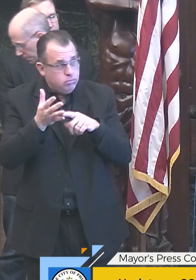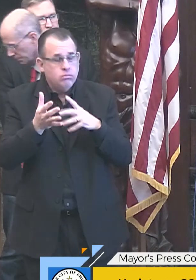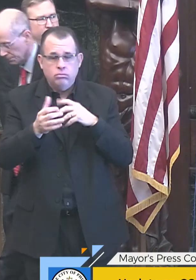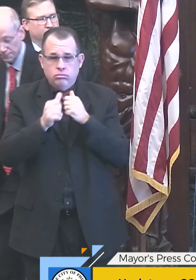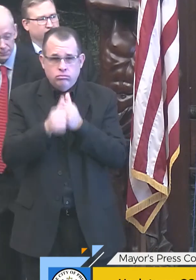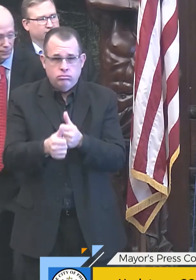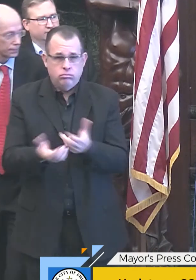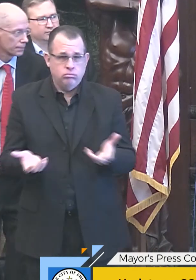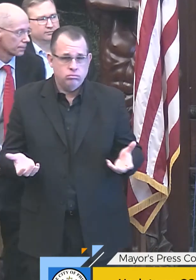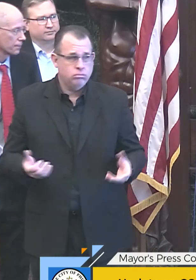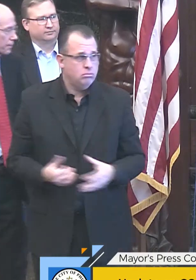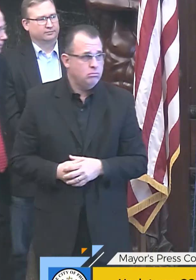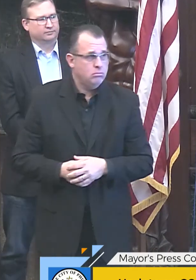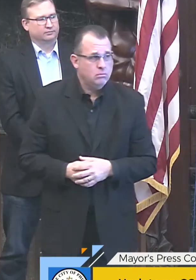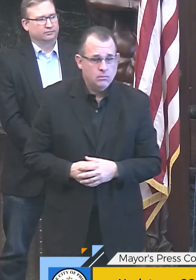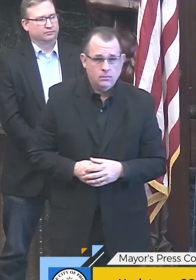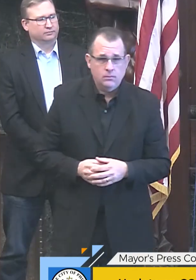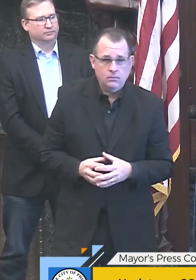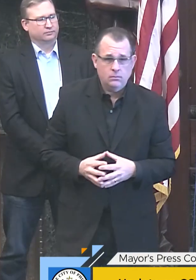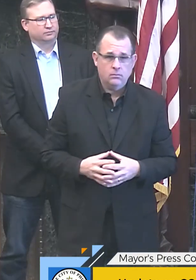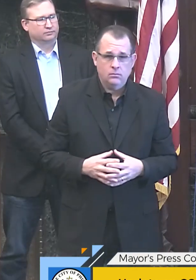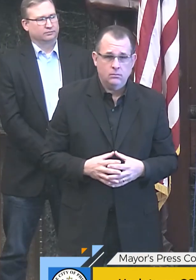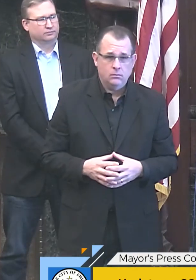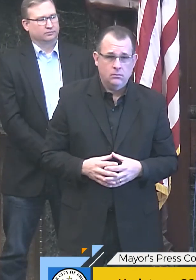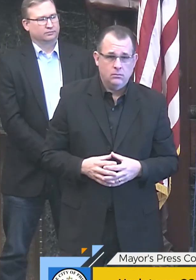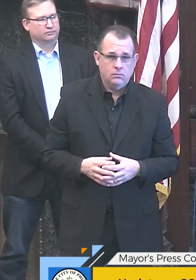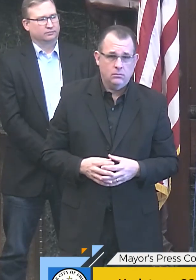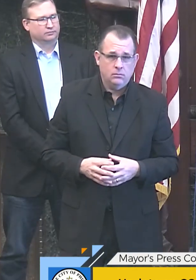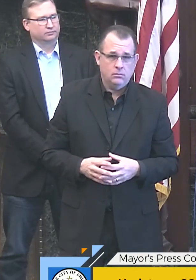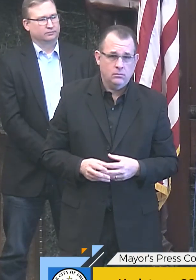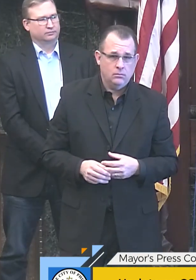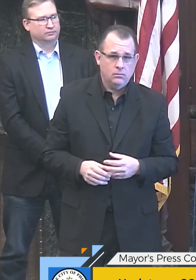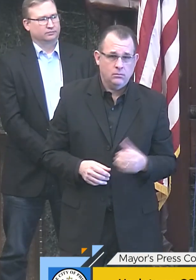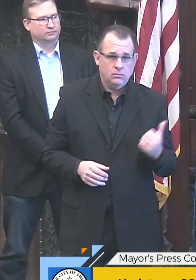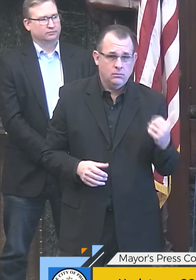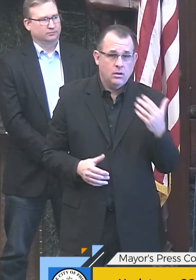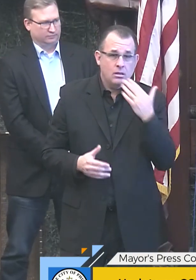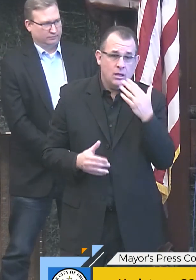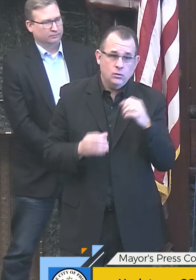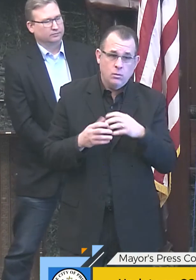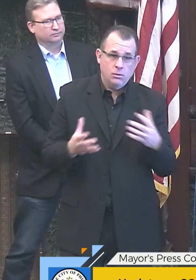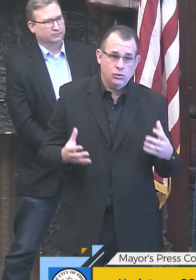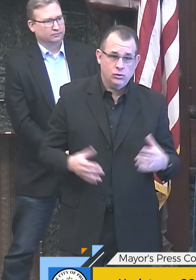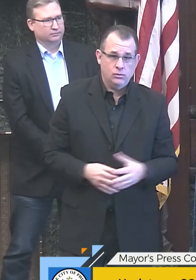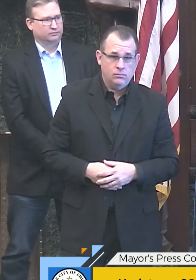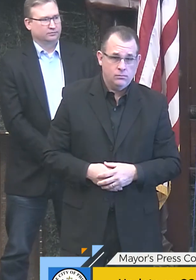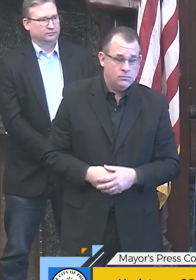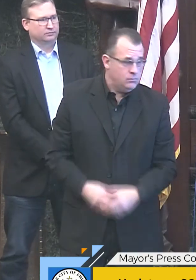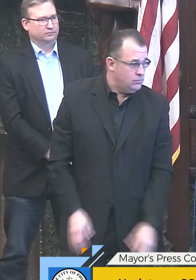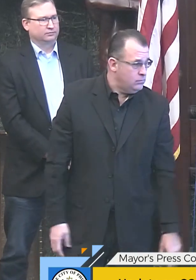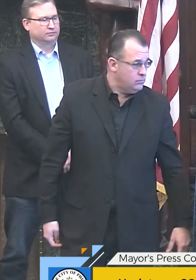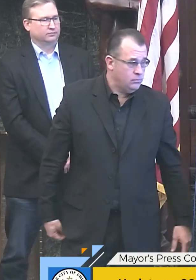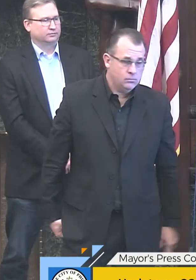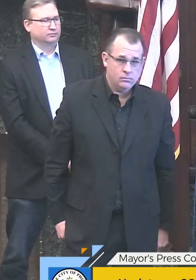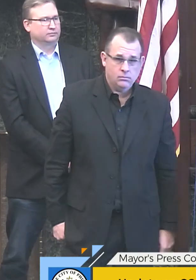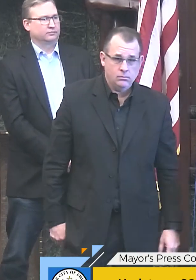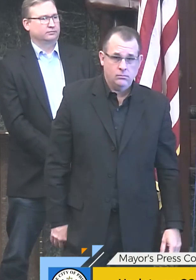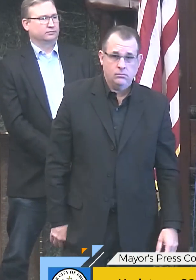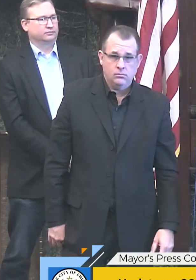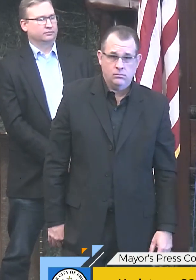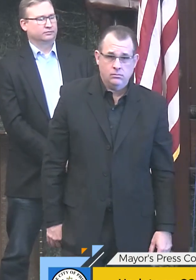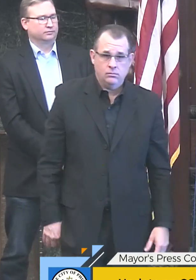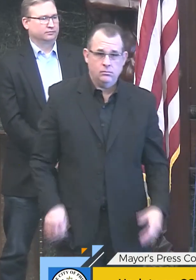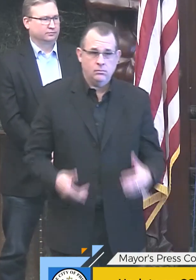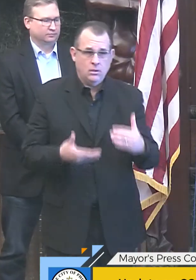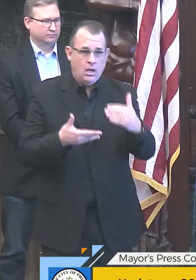Control de Enfermedades al respecto. Thank you so much. Gracias. Gracias. Thank you, Shira. Now